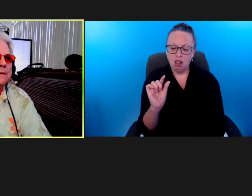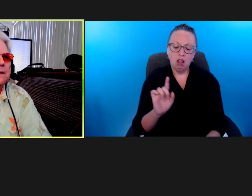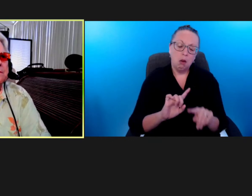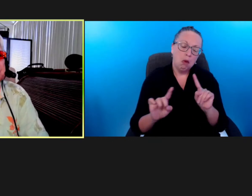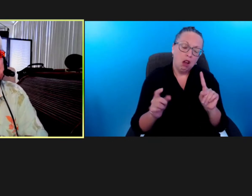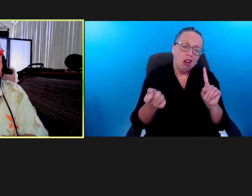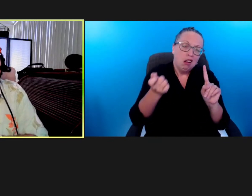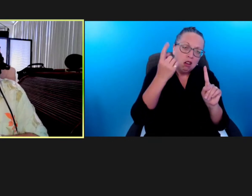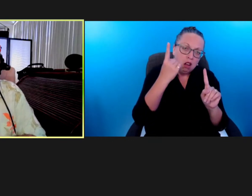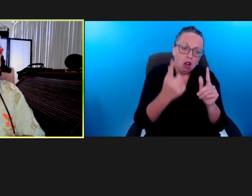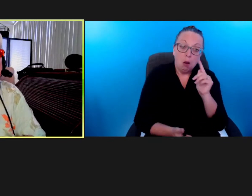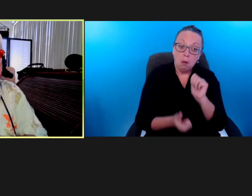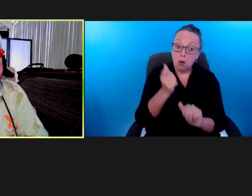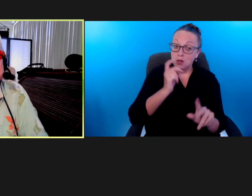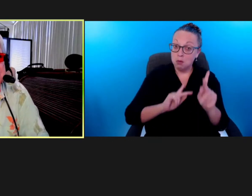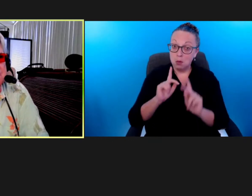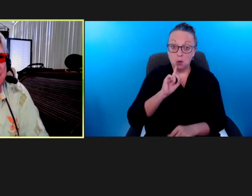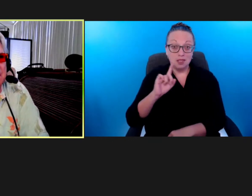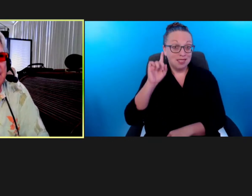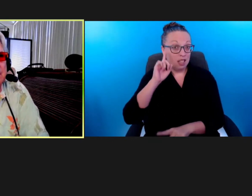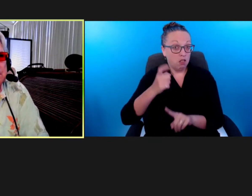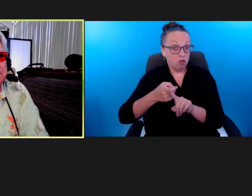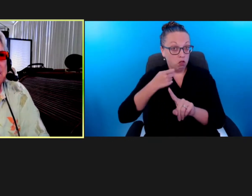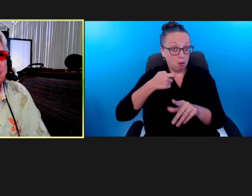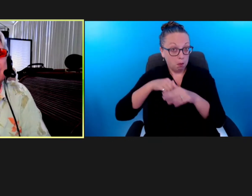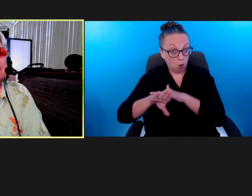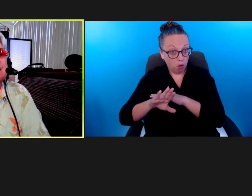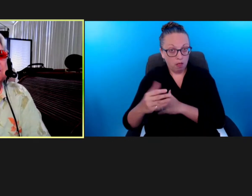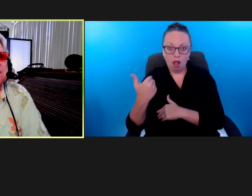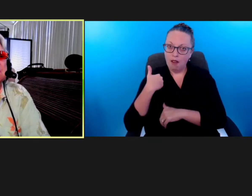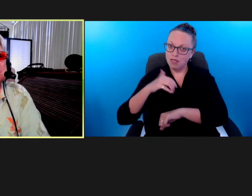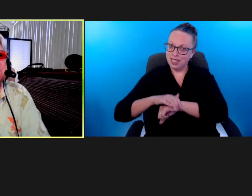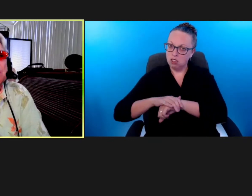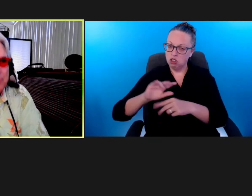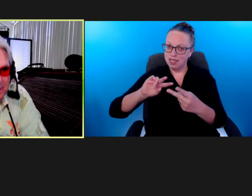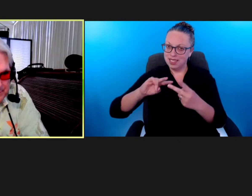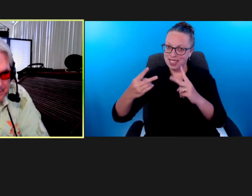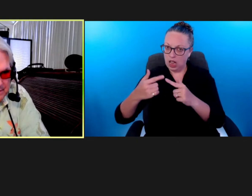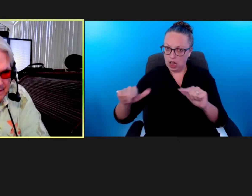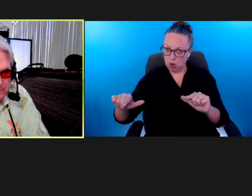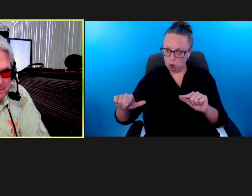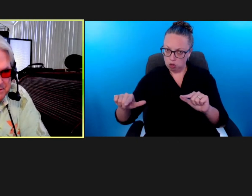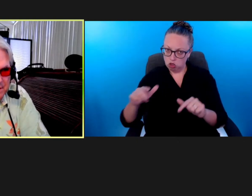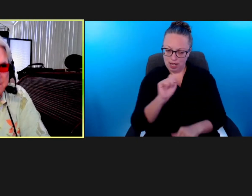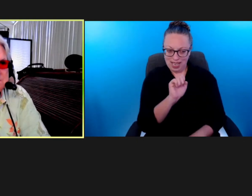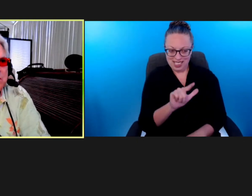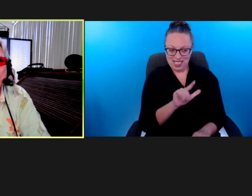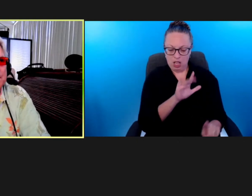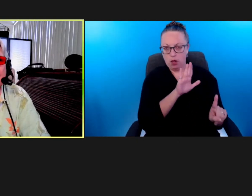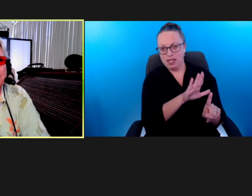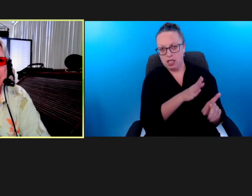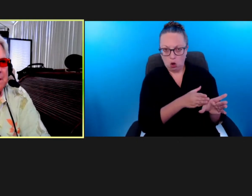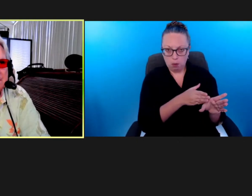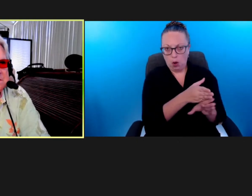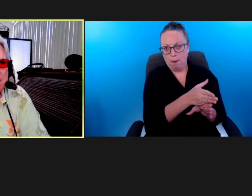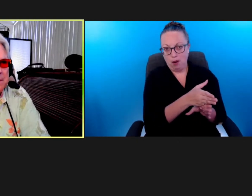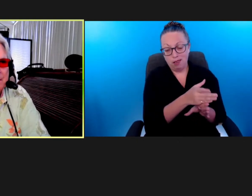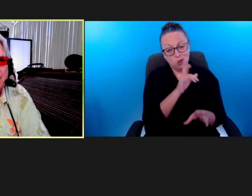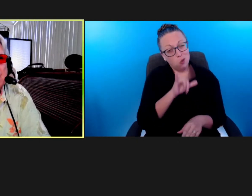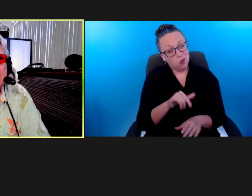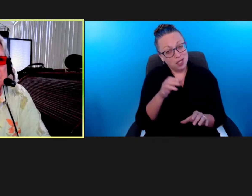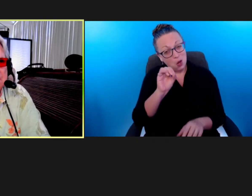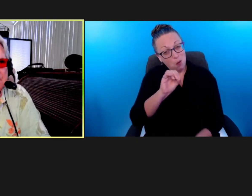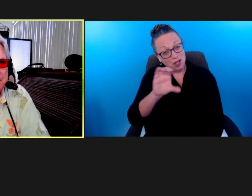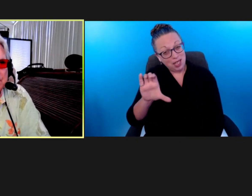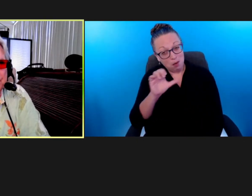who have been deaf from birth have English as a second language, and ASL is their primary language, so open captioning does not meet